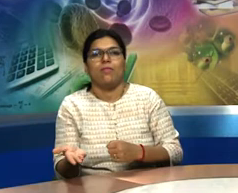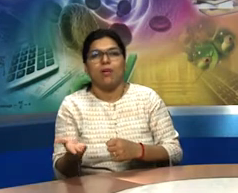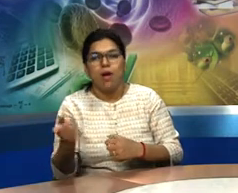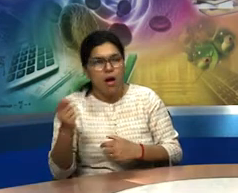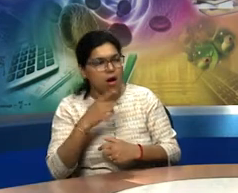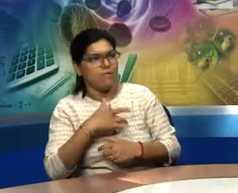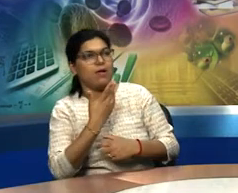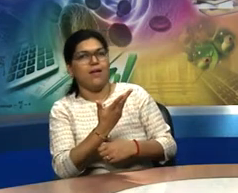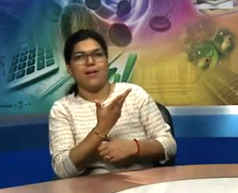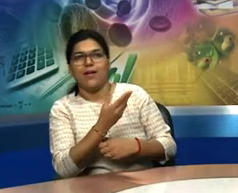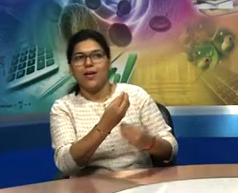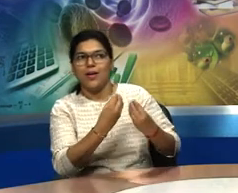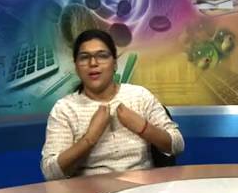this was due to my clean confession.